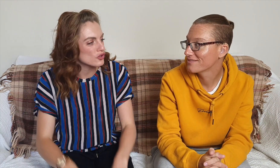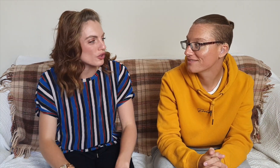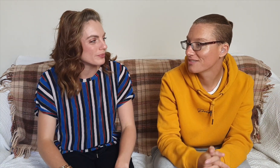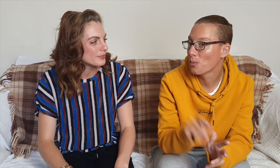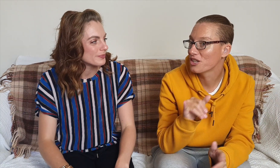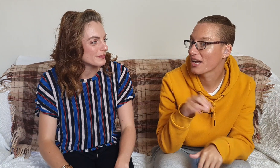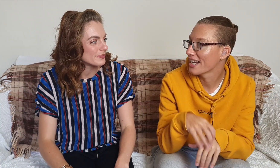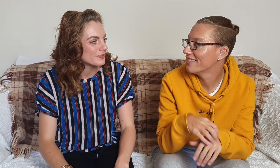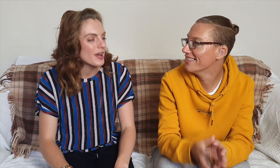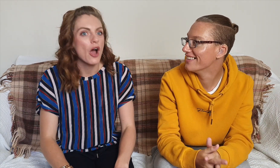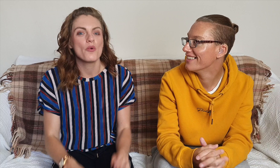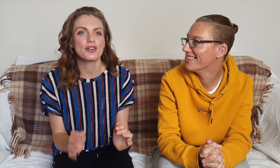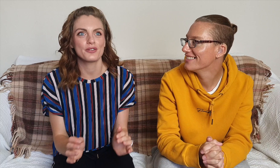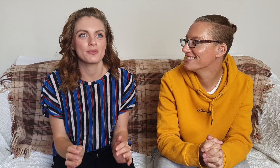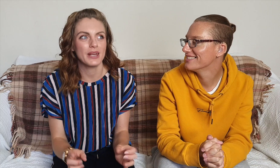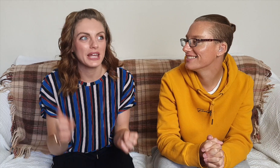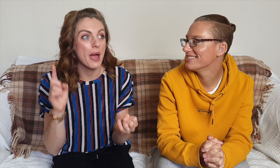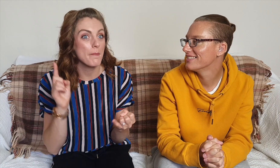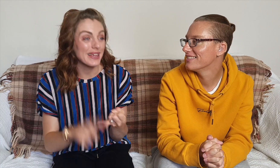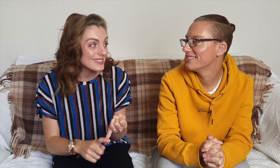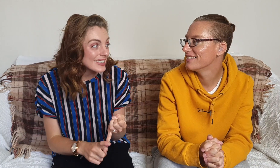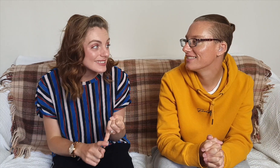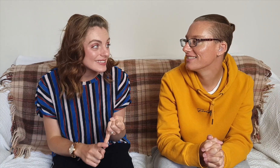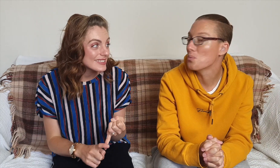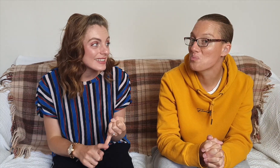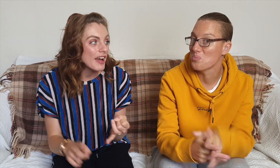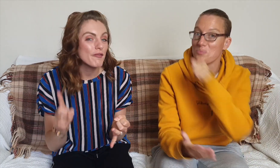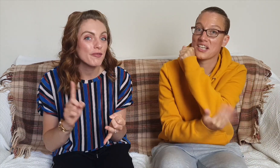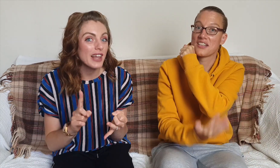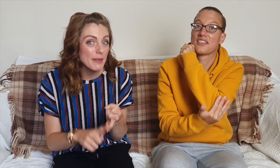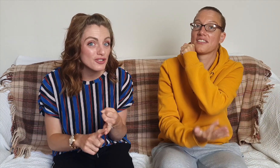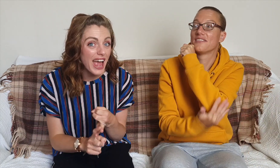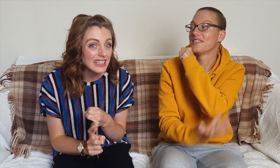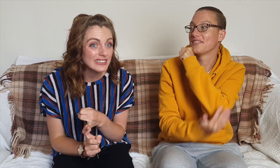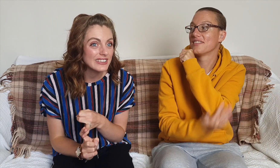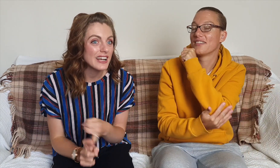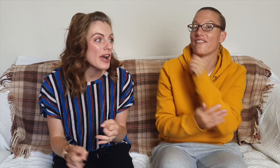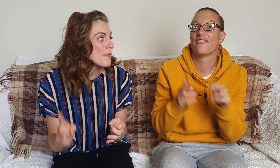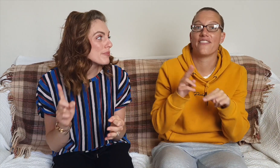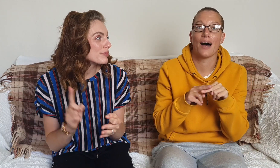some? Which cake? We're going to bake biscuits, Biscuits. flapjack,